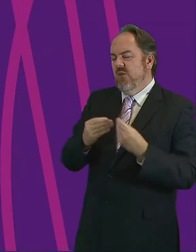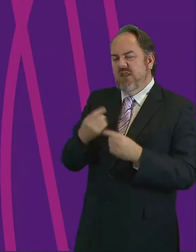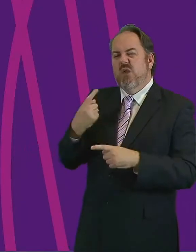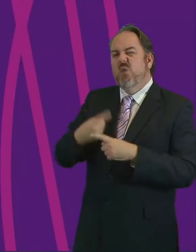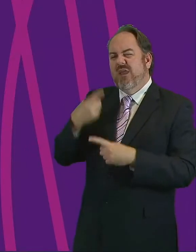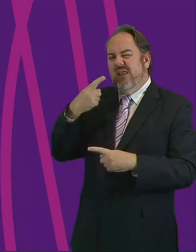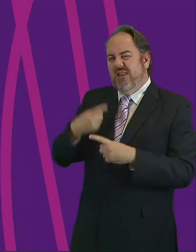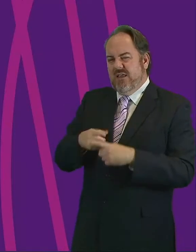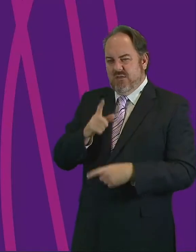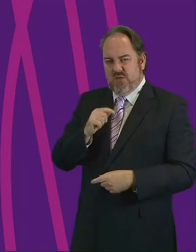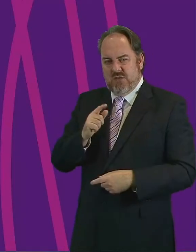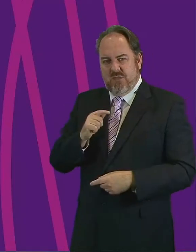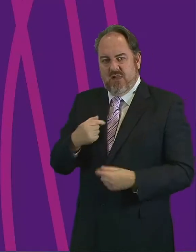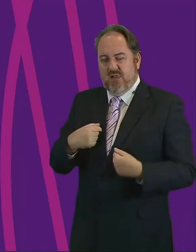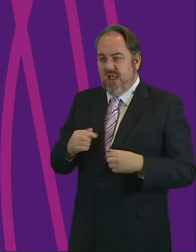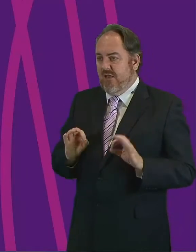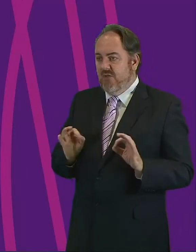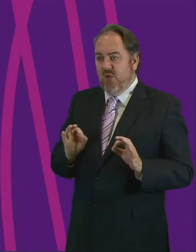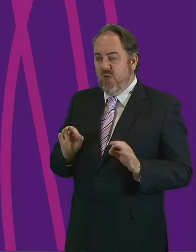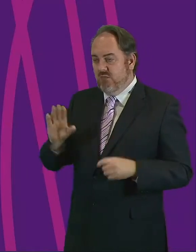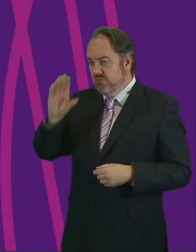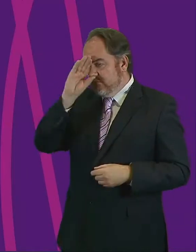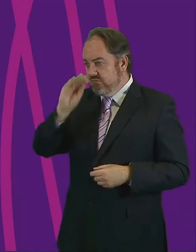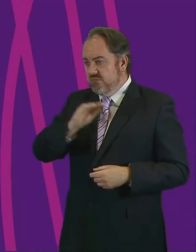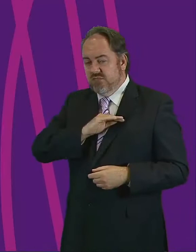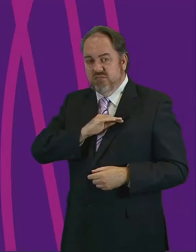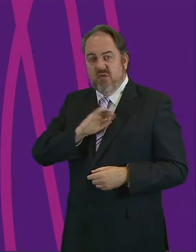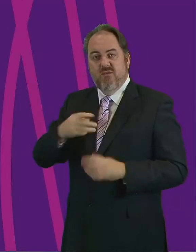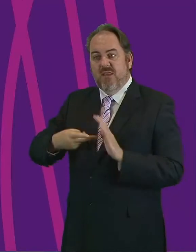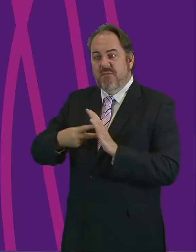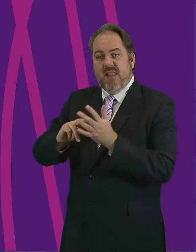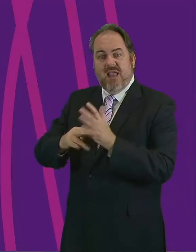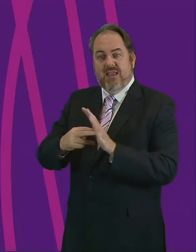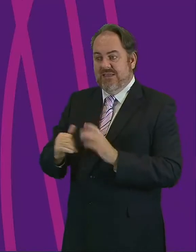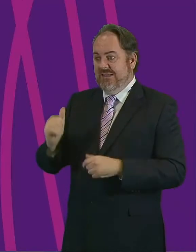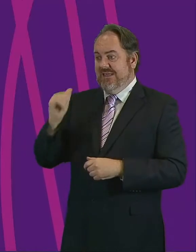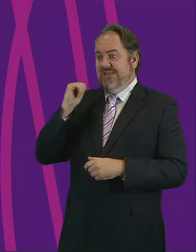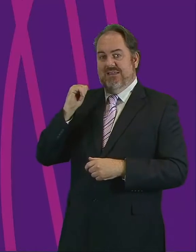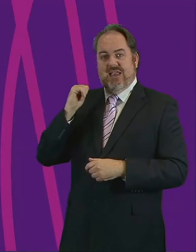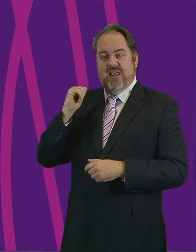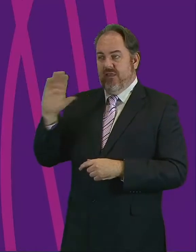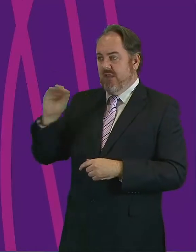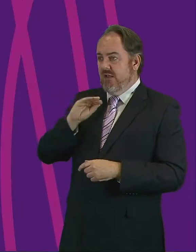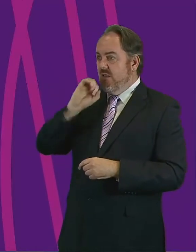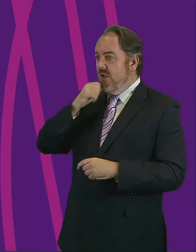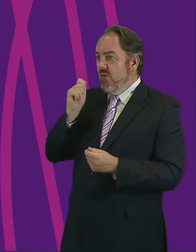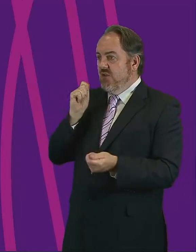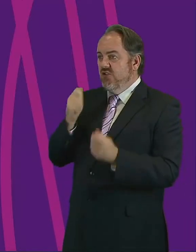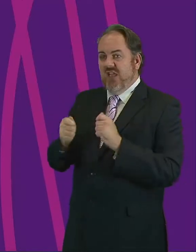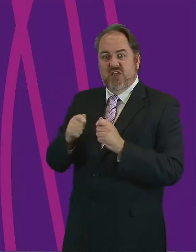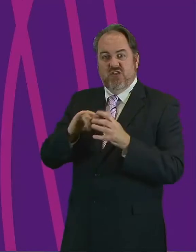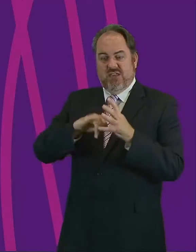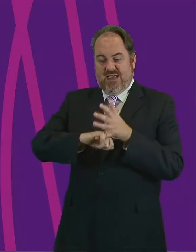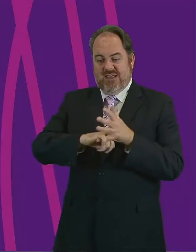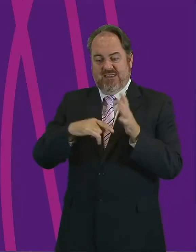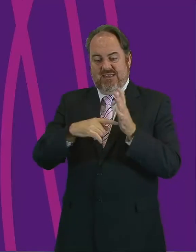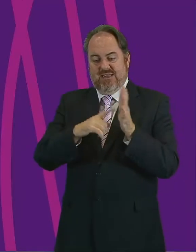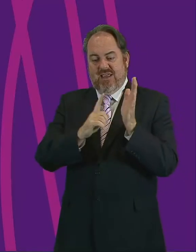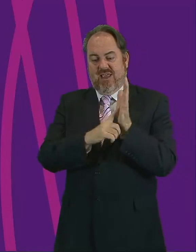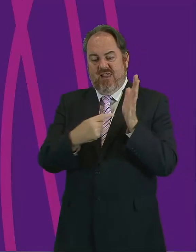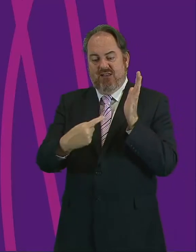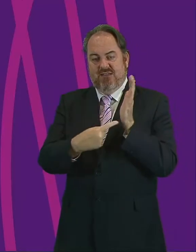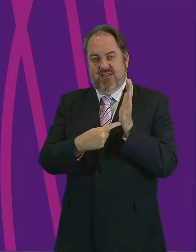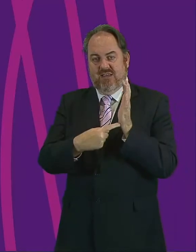circumstances. I had no advance warning of the intention yesterday to make a change to SDLT. I heard when everybody else